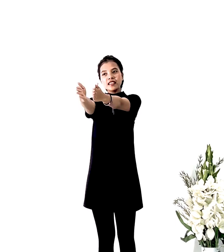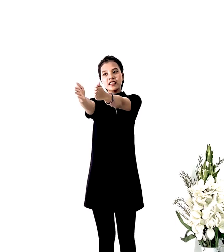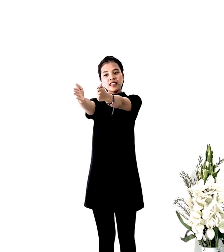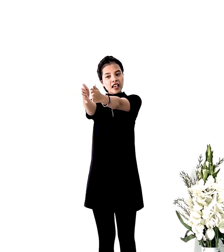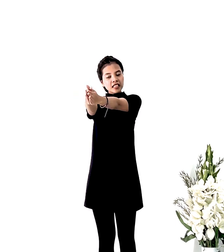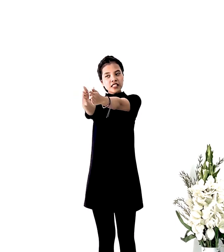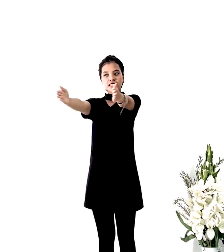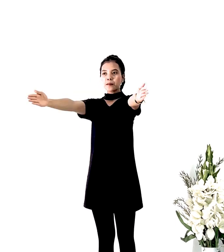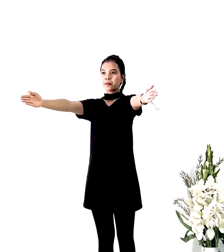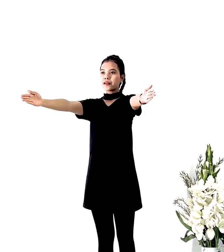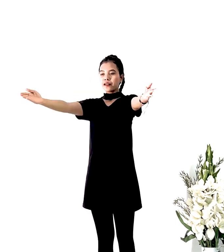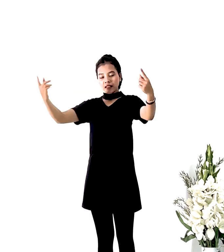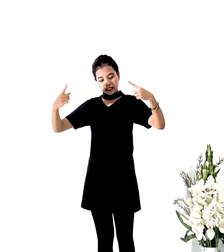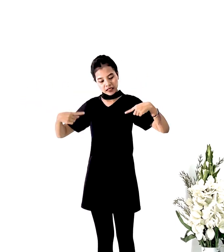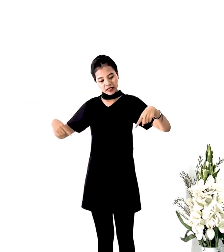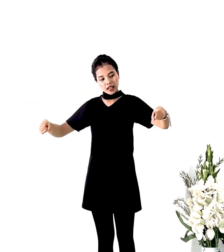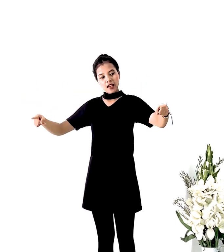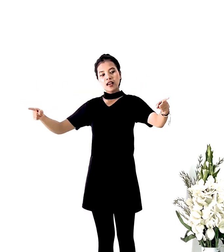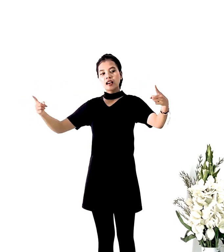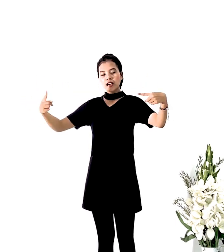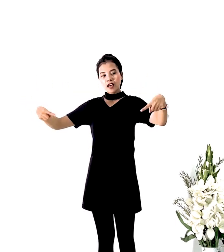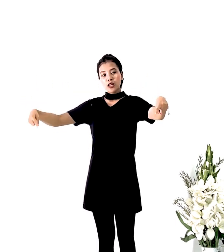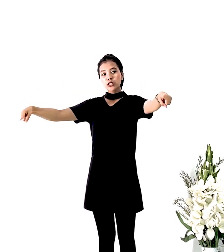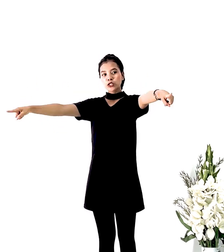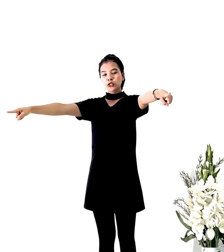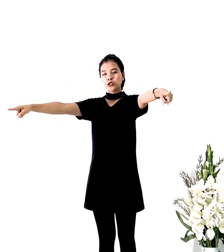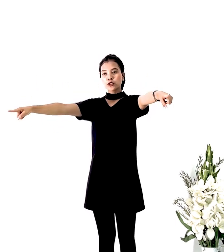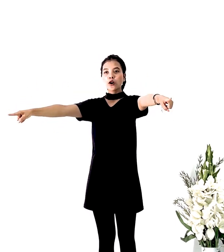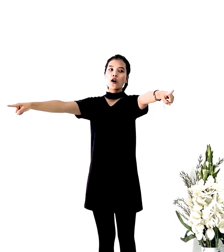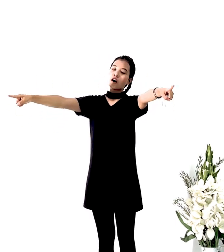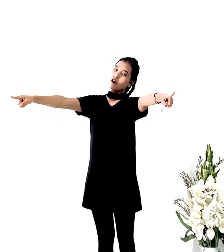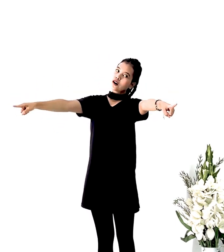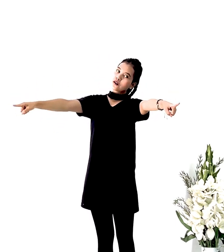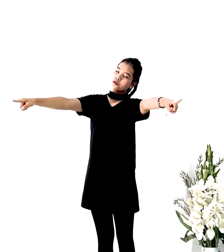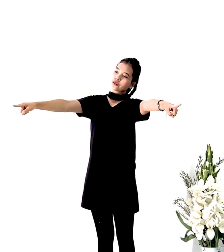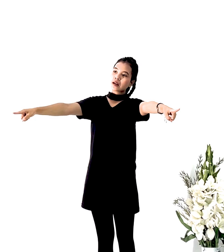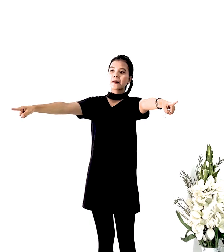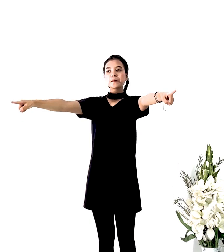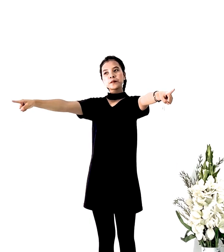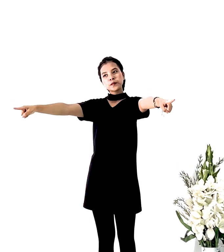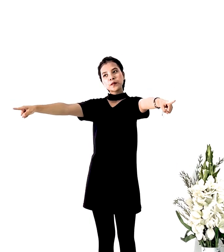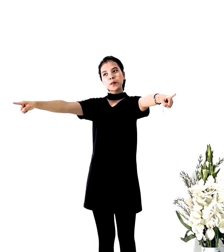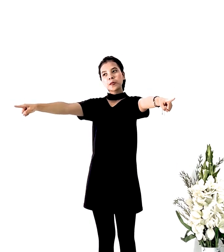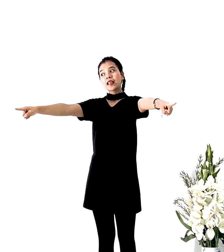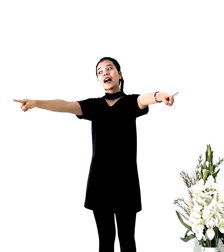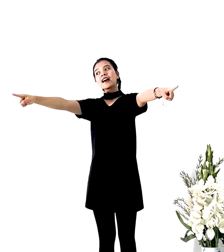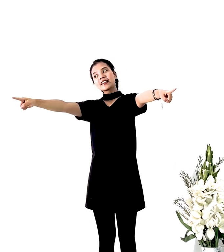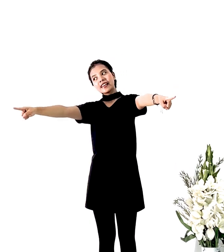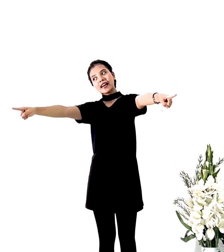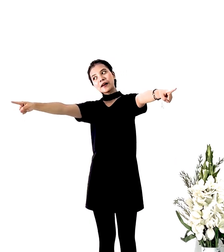And separated the two of them.